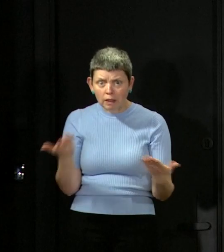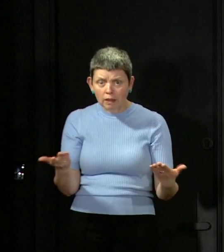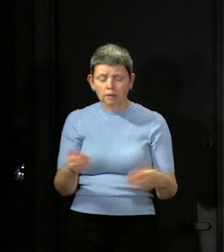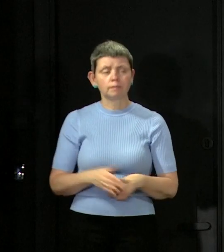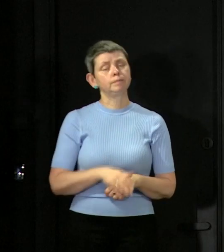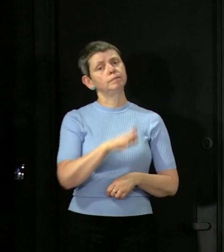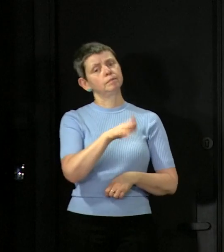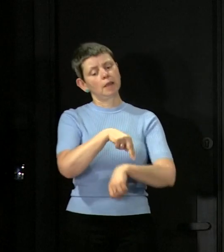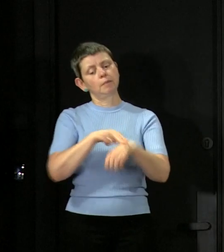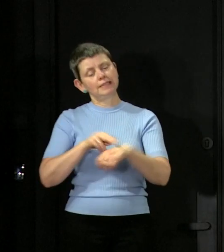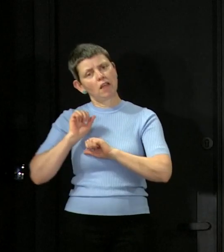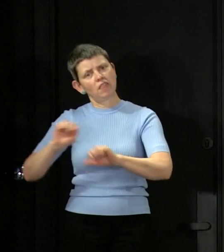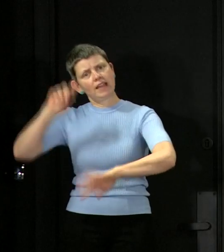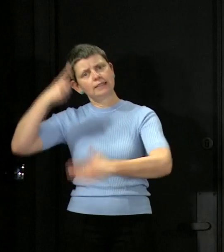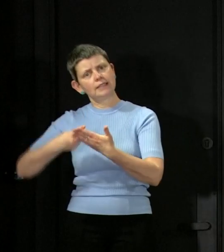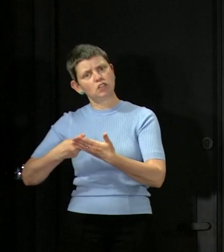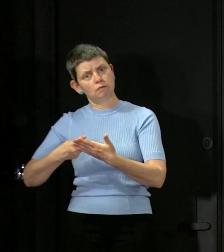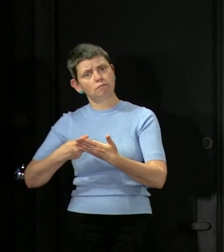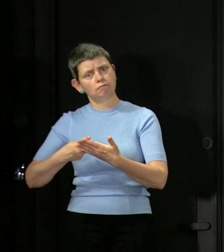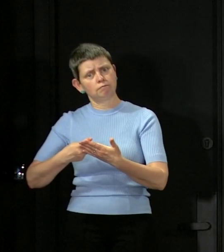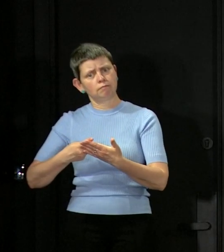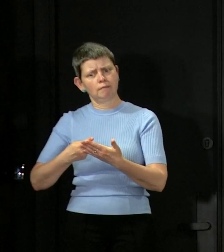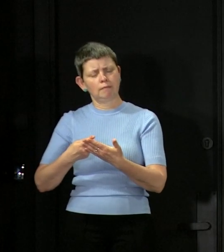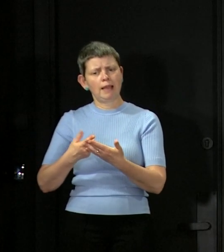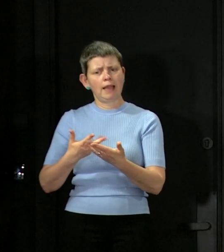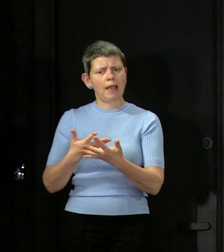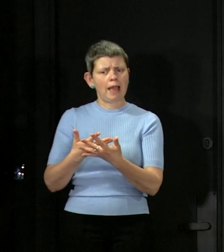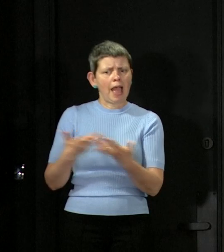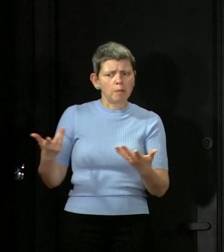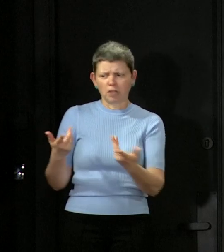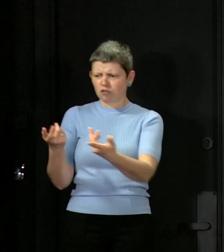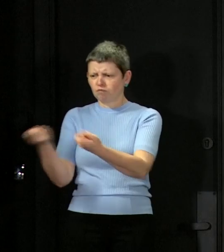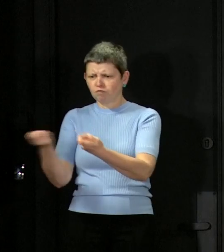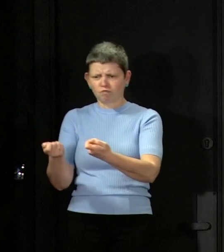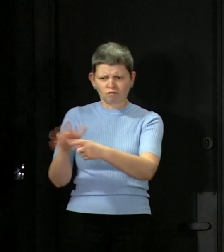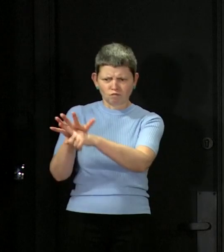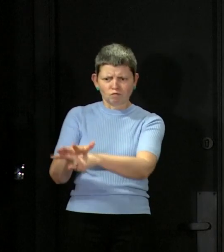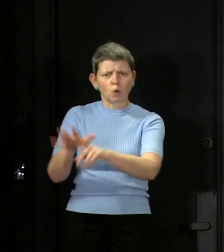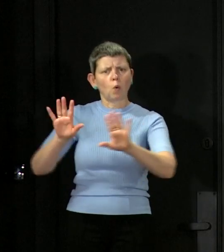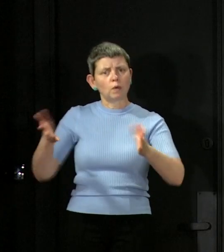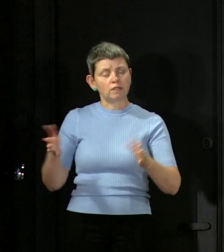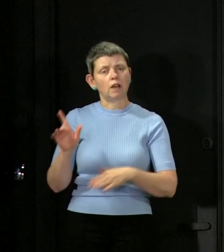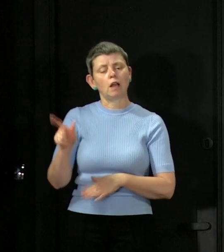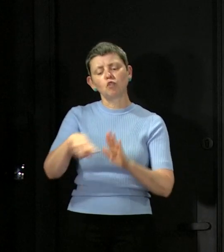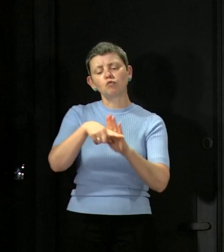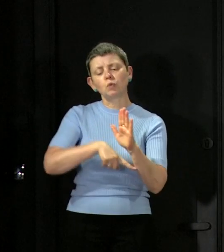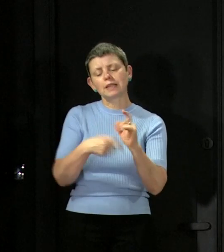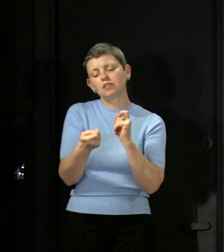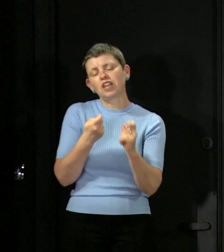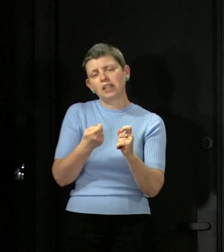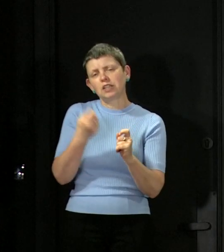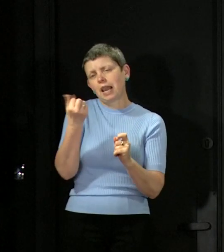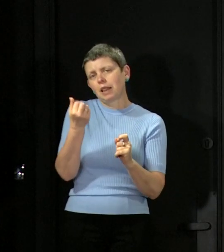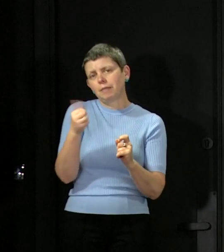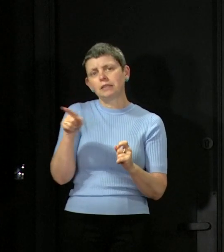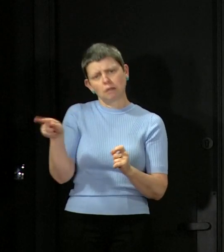police the situation right now and the extent to which they use enforcement action. Obviously, the regulations have changed slightly and obviously they are aware of